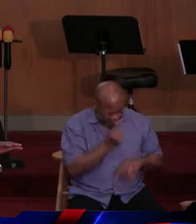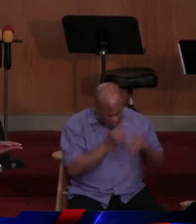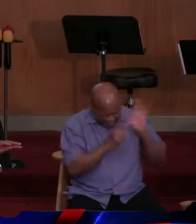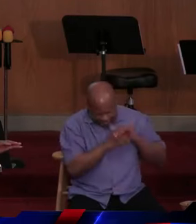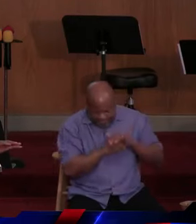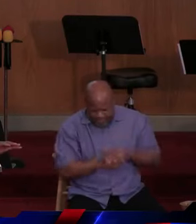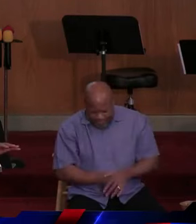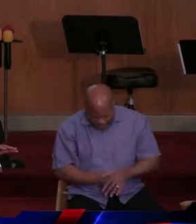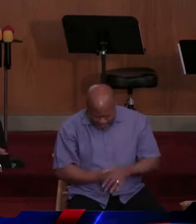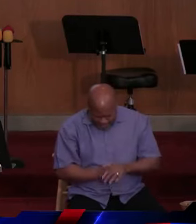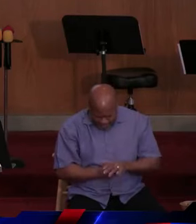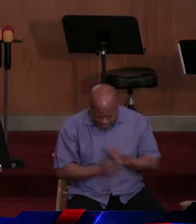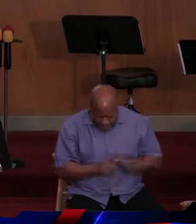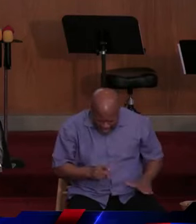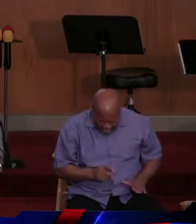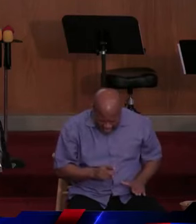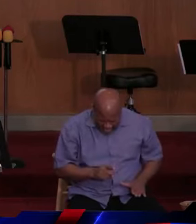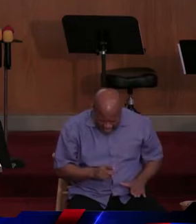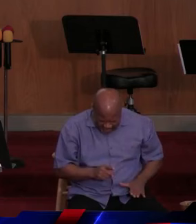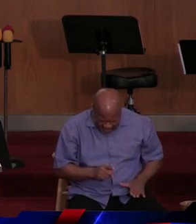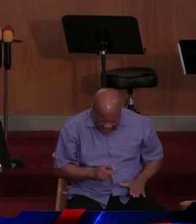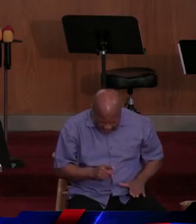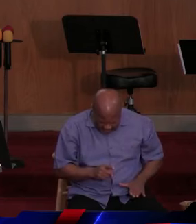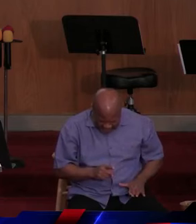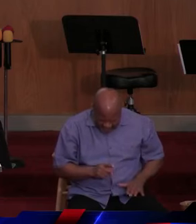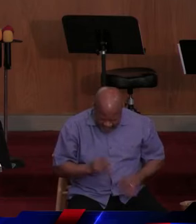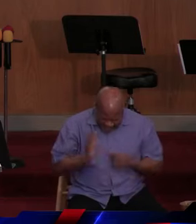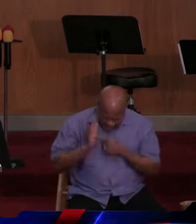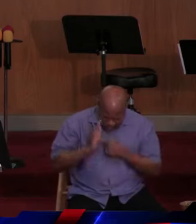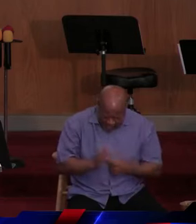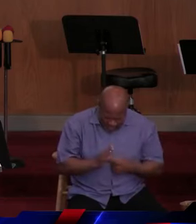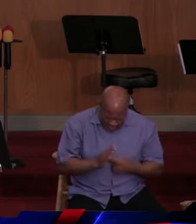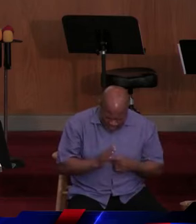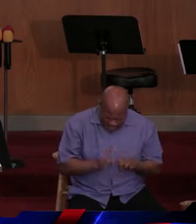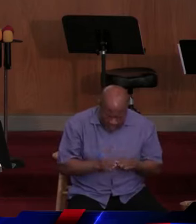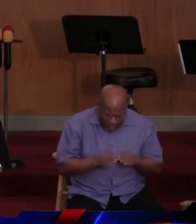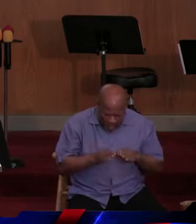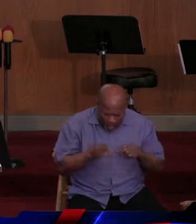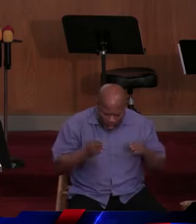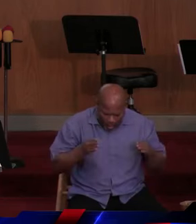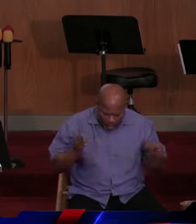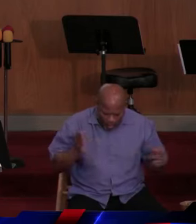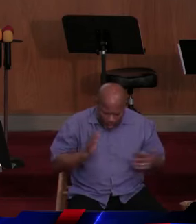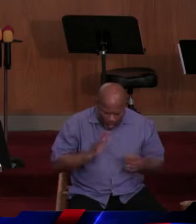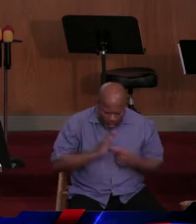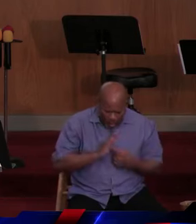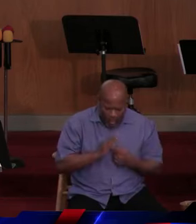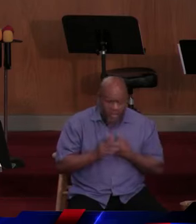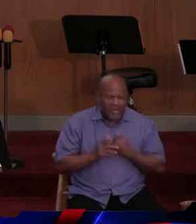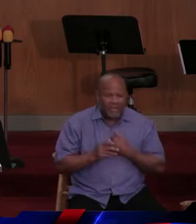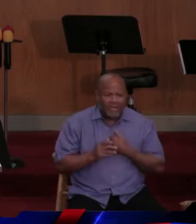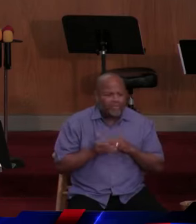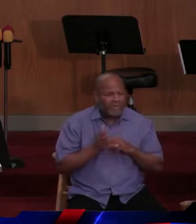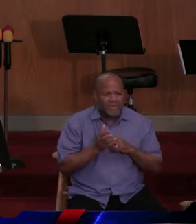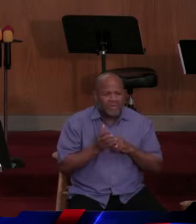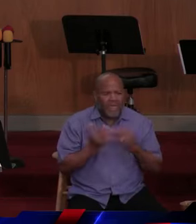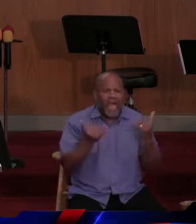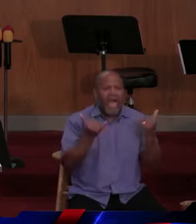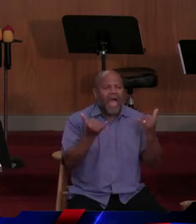down to open you up. What do you mean by that? Here we are. You can't go to